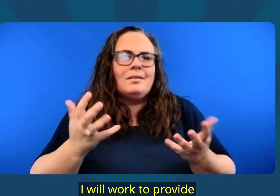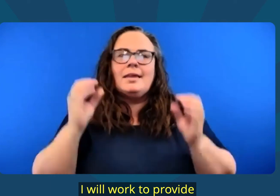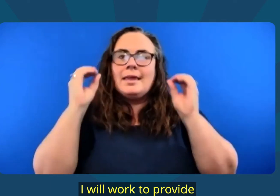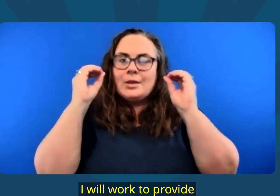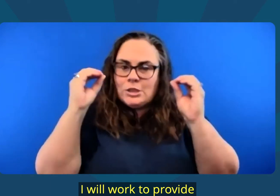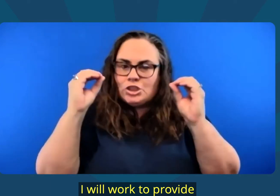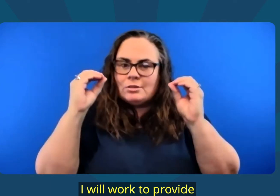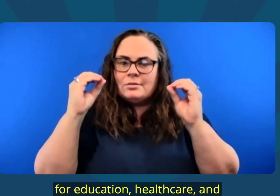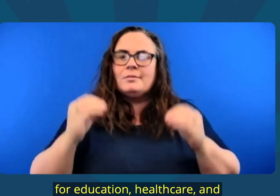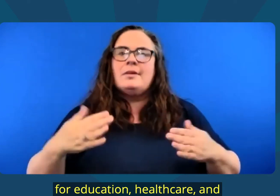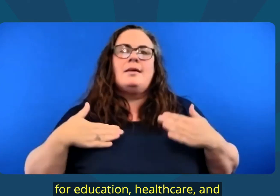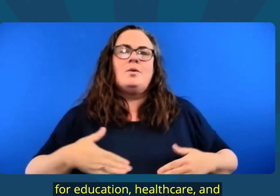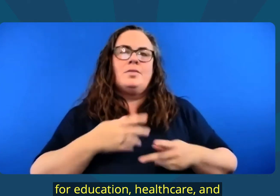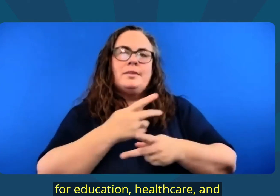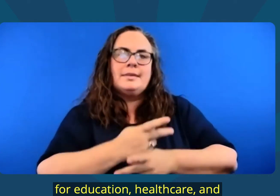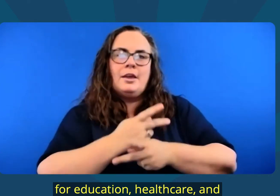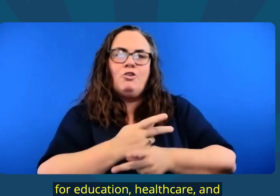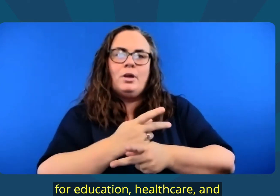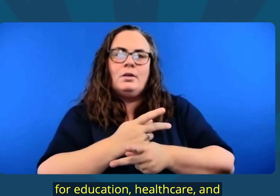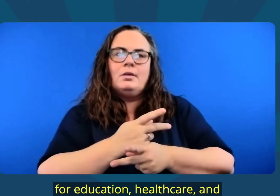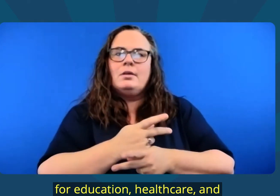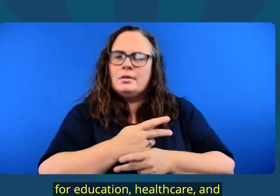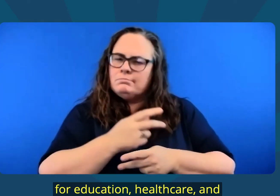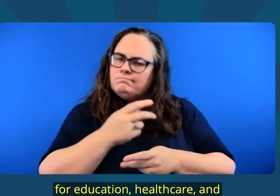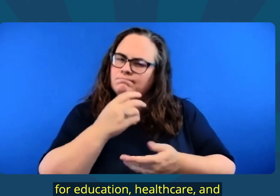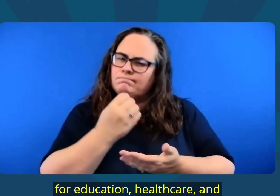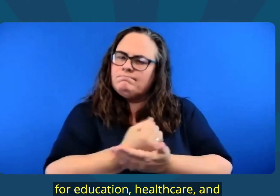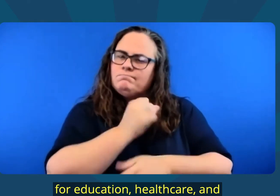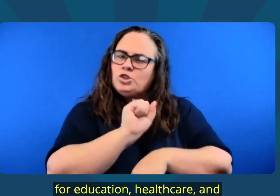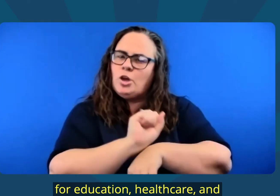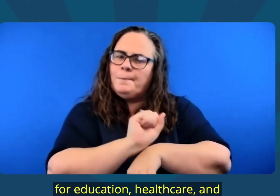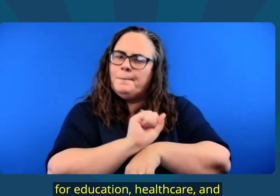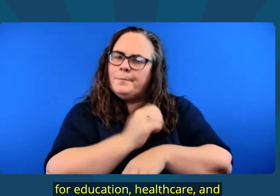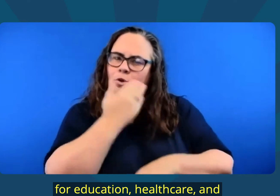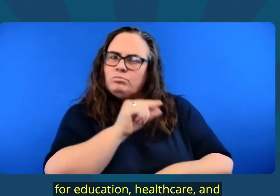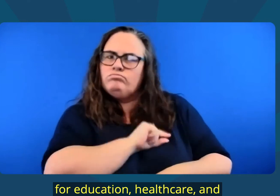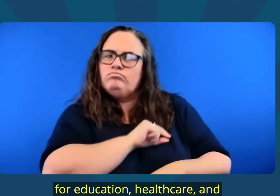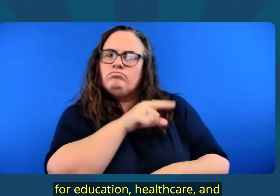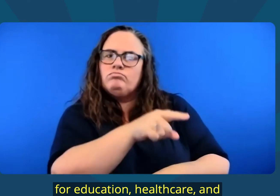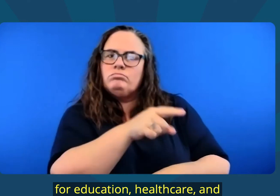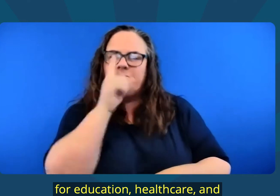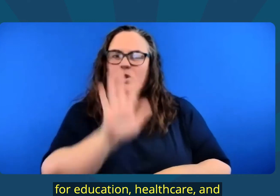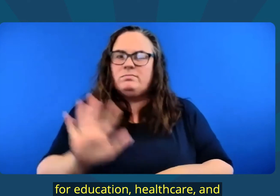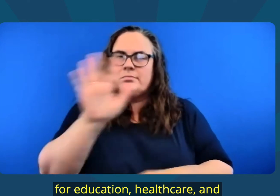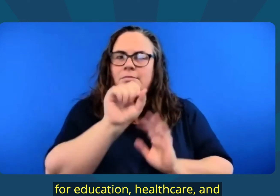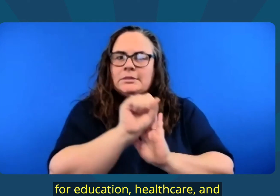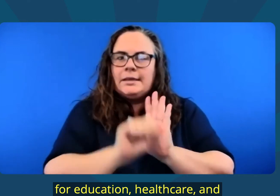to opportunities for education, health care, and quality jobs for our state.